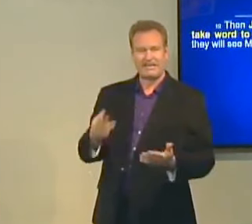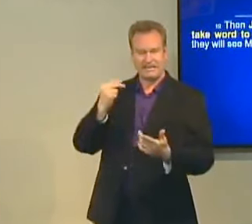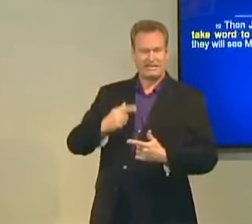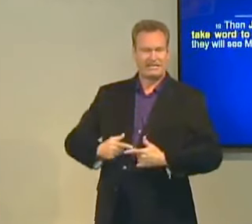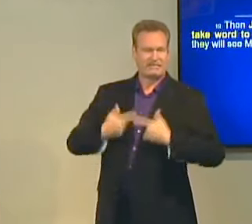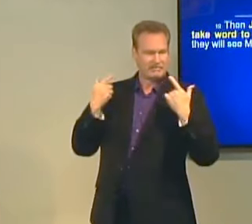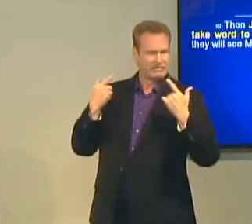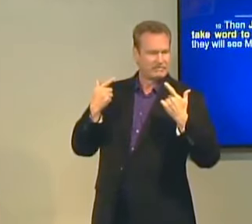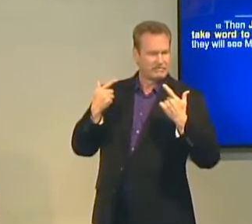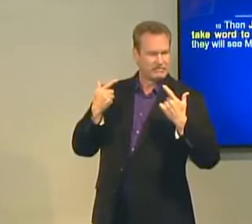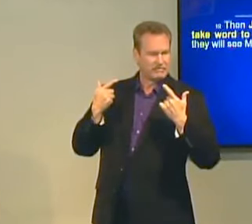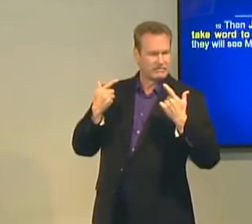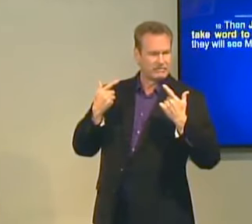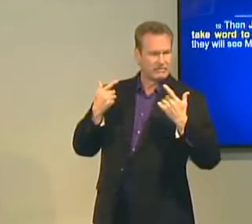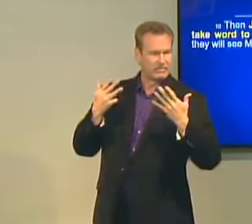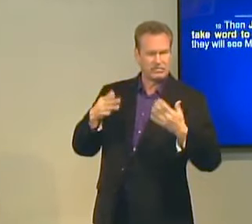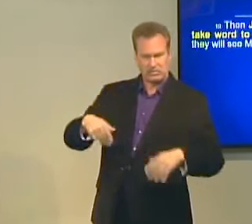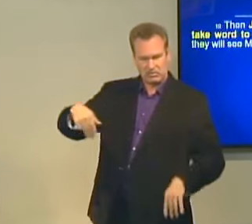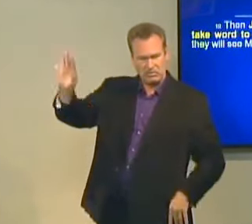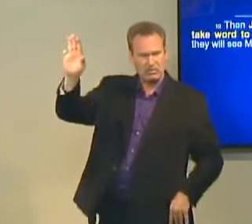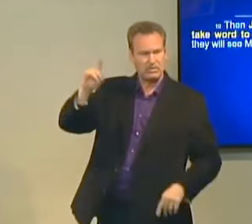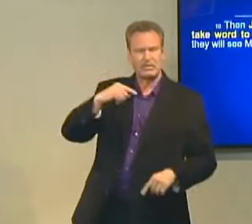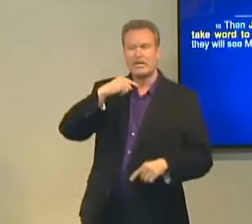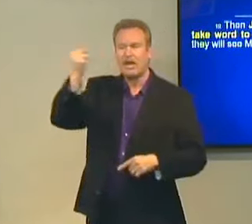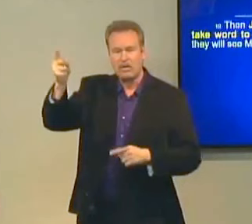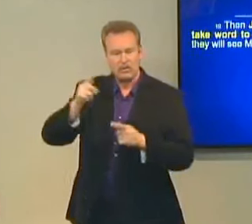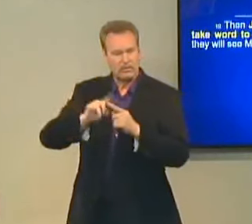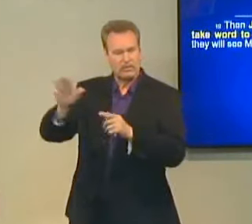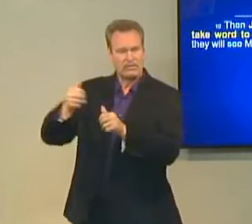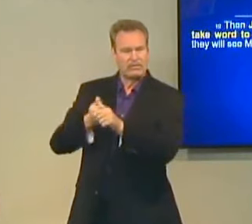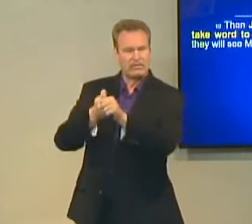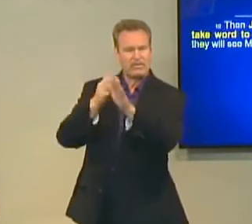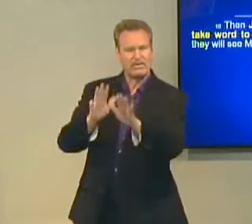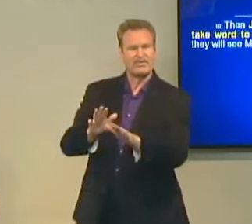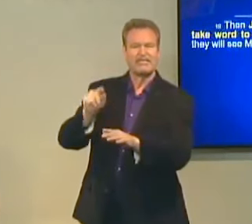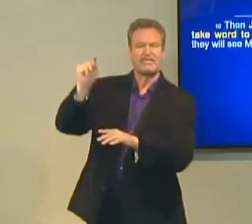The angel informed the women, Jesus is not here, but has risen. Go and tell his disciples.